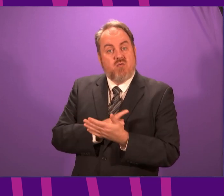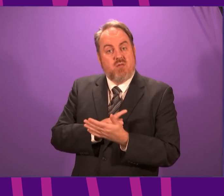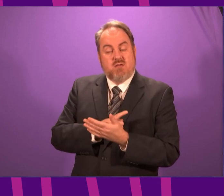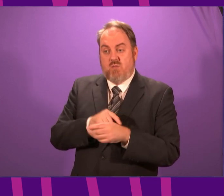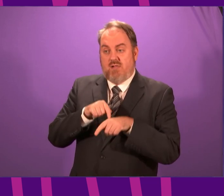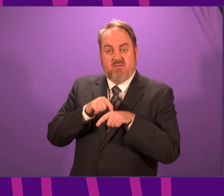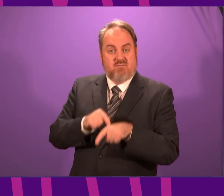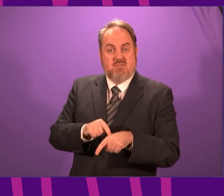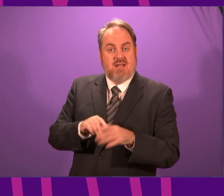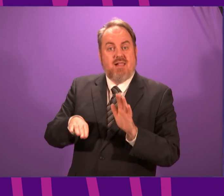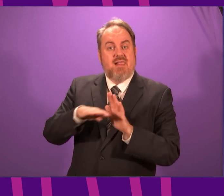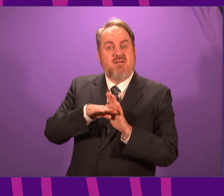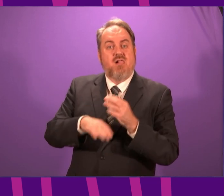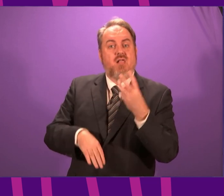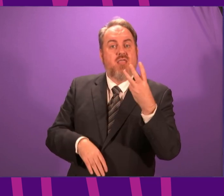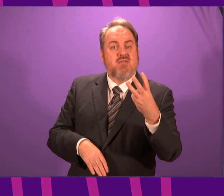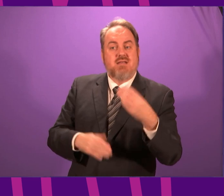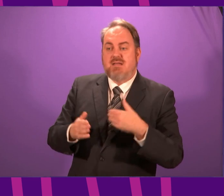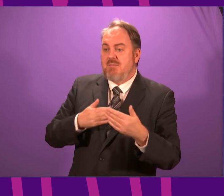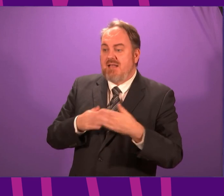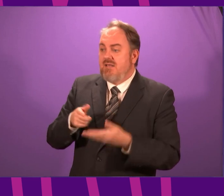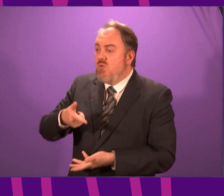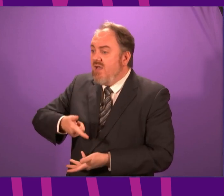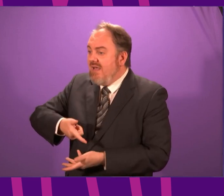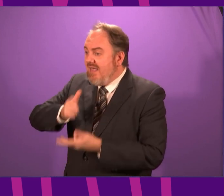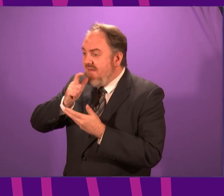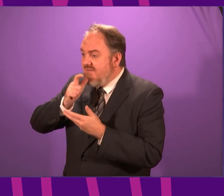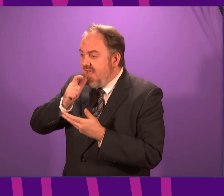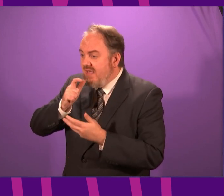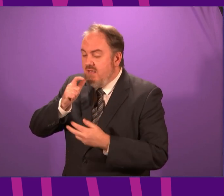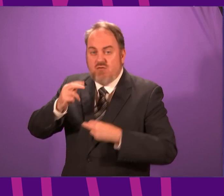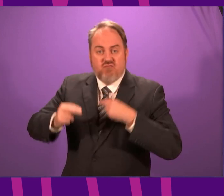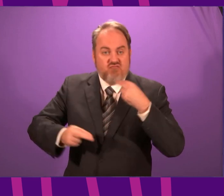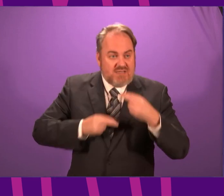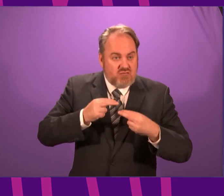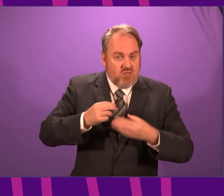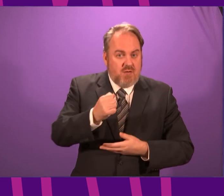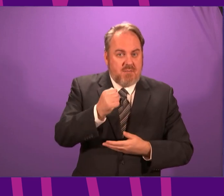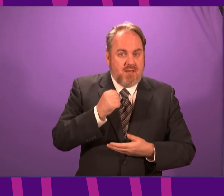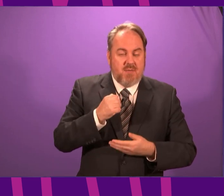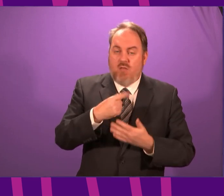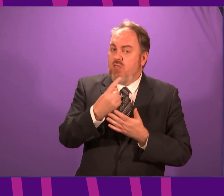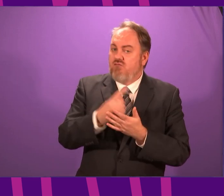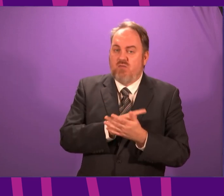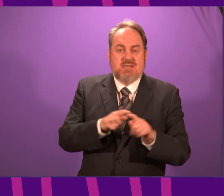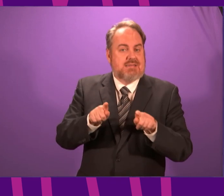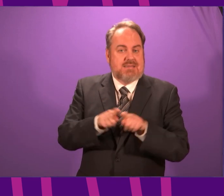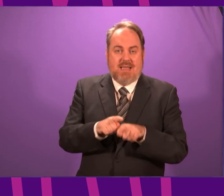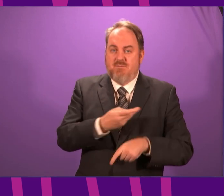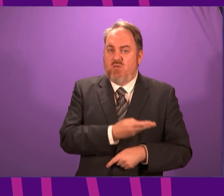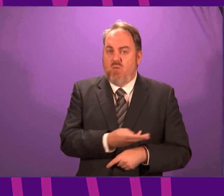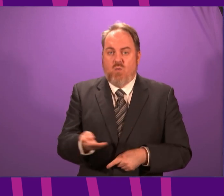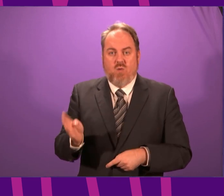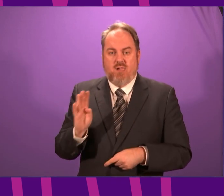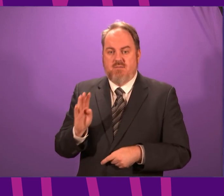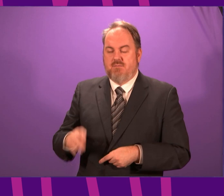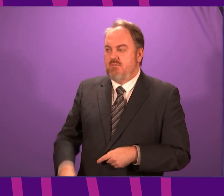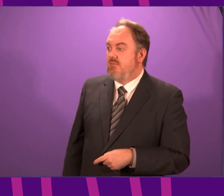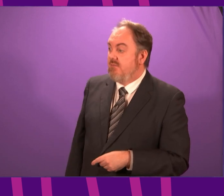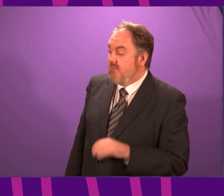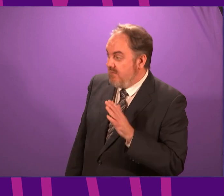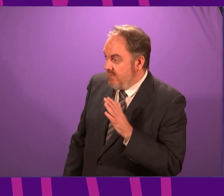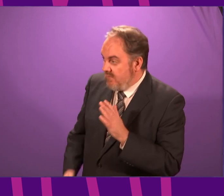under level 3, so there will be no distinctions between cafes, restaurants and pubs, and I hope she would welcome that as a useful step forward. Pauline McNeill. I